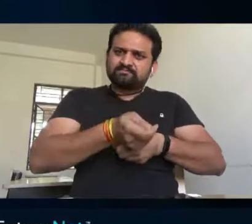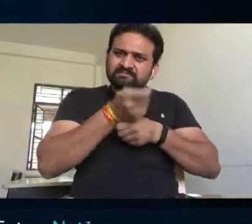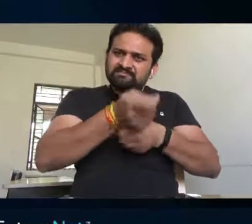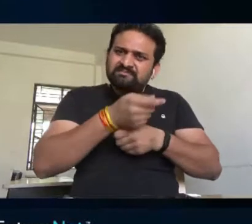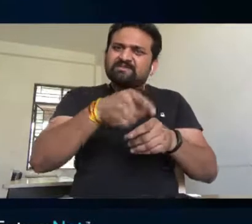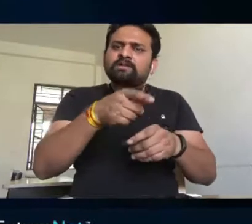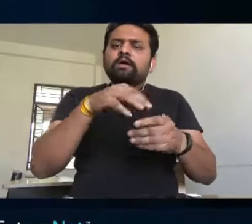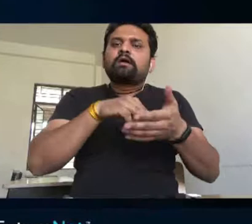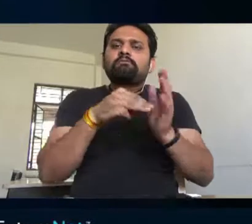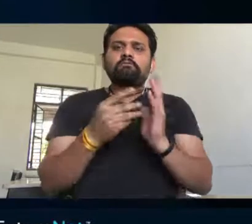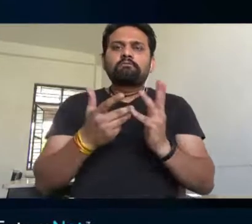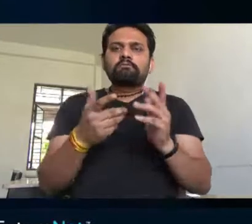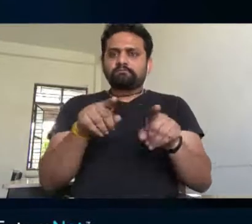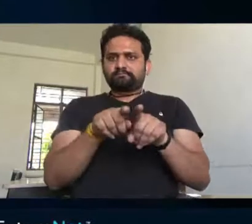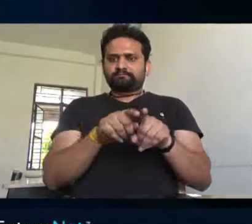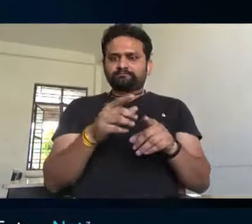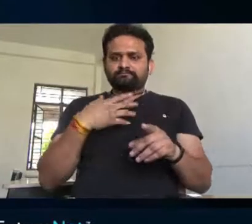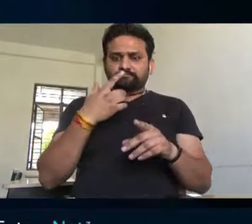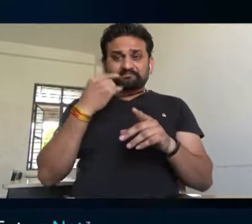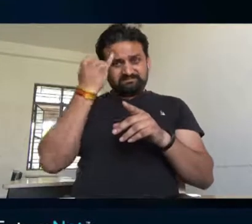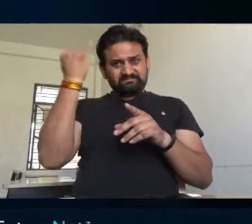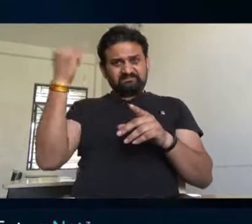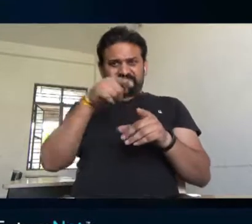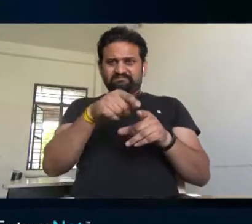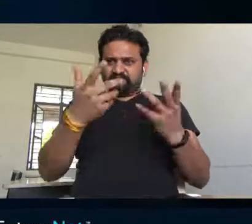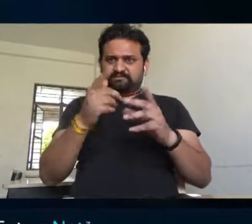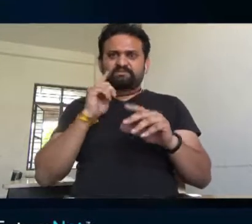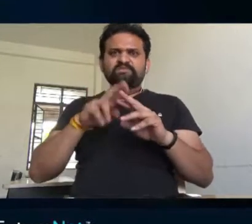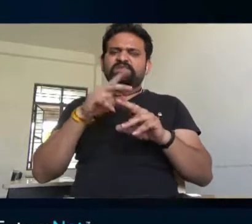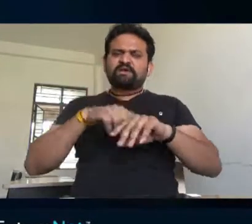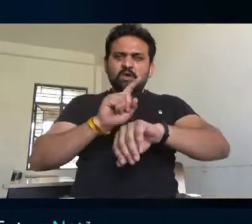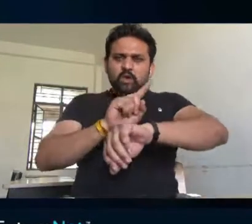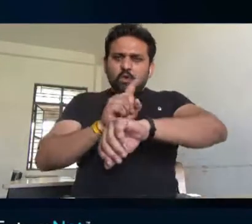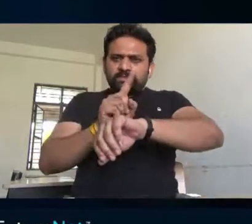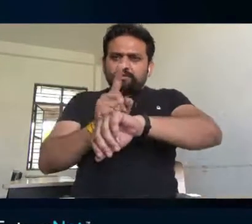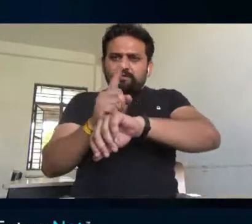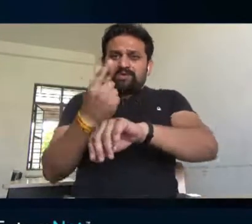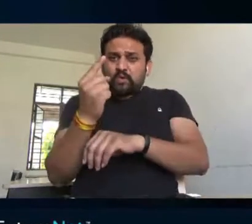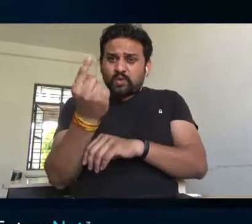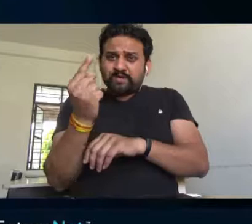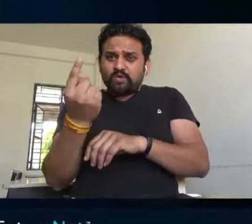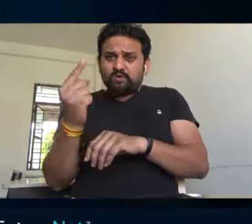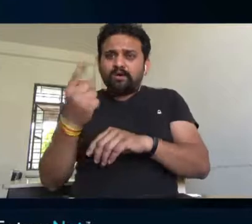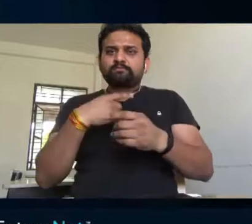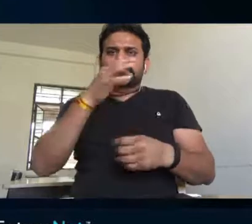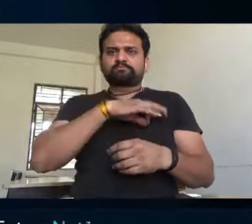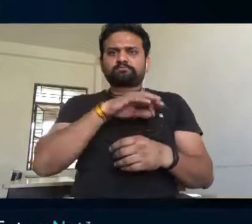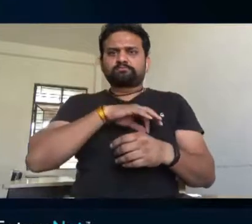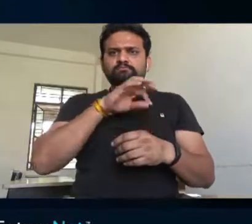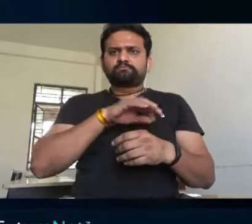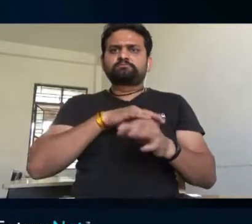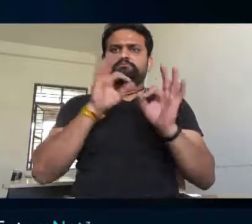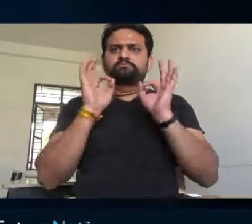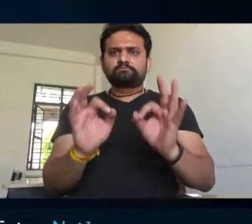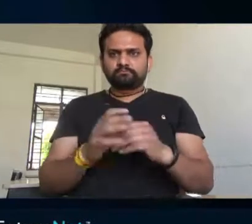buy another one. But that's the story, yeah? But imagine what the people get here. They get power of mining,